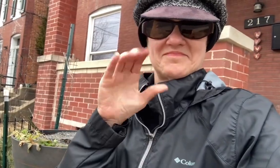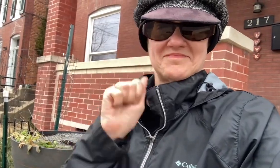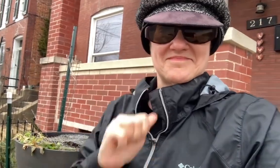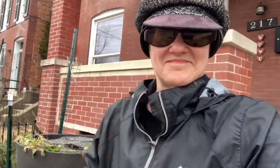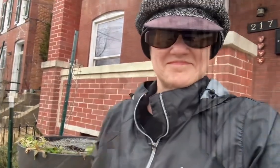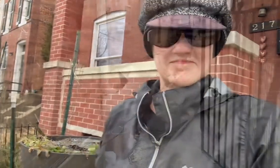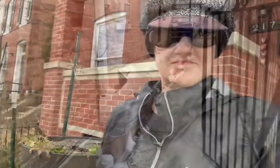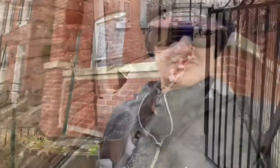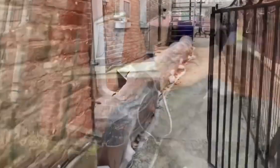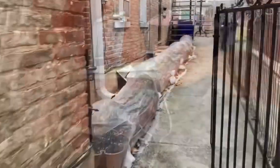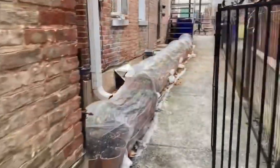hopefully some of the vinca.